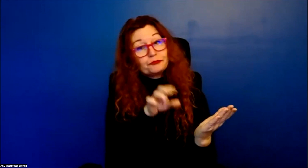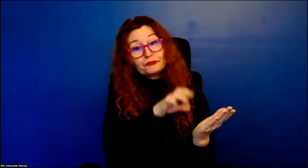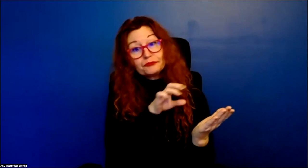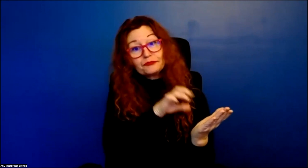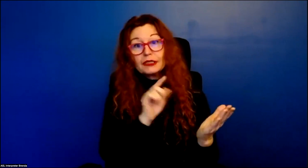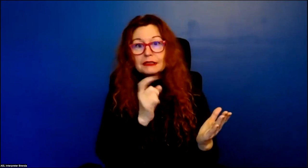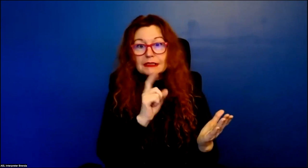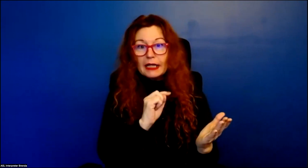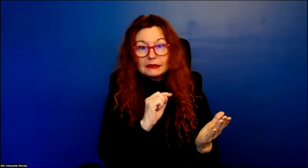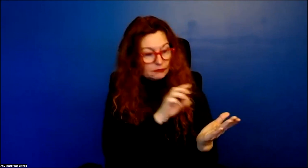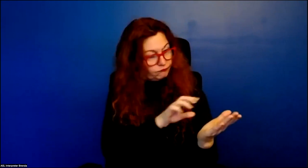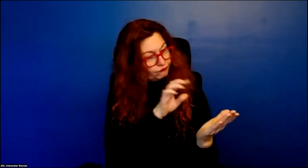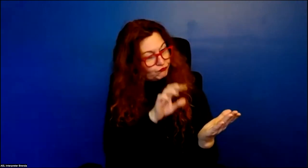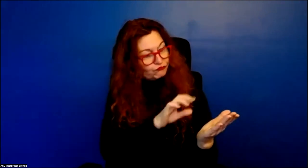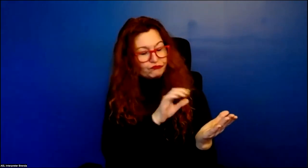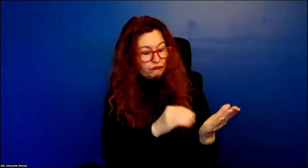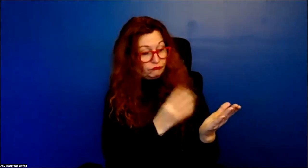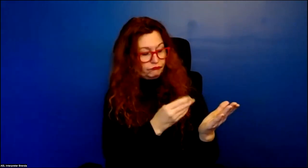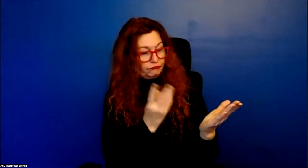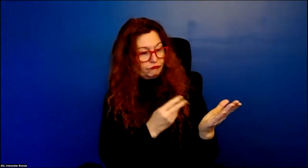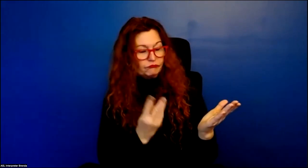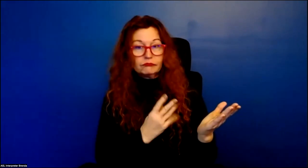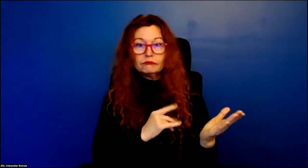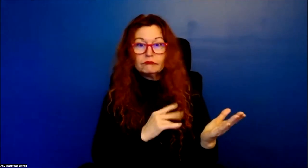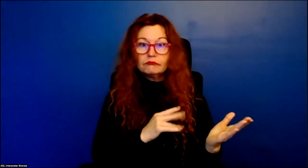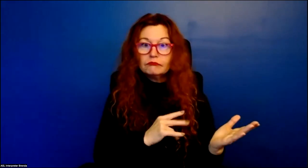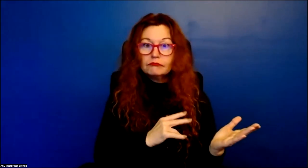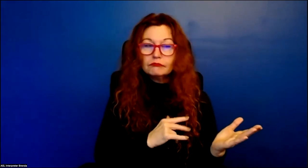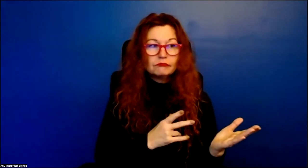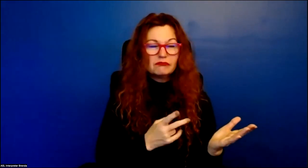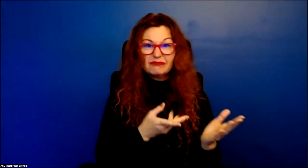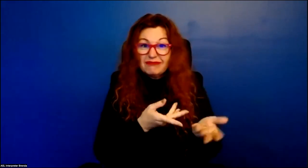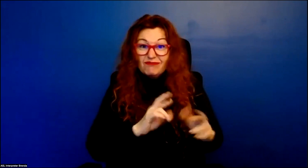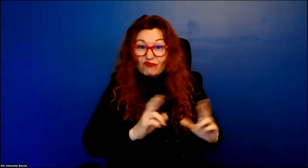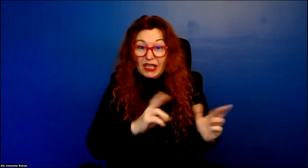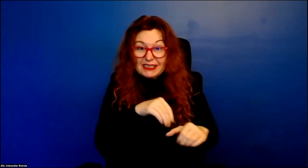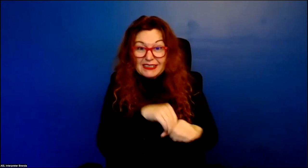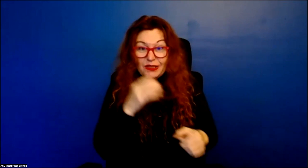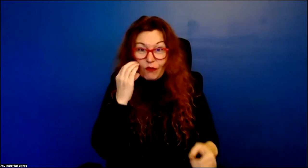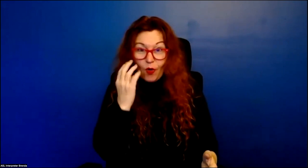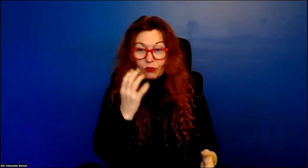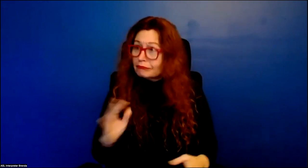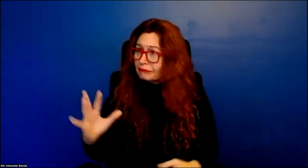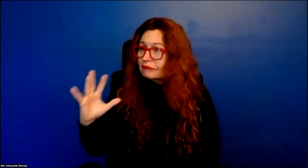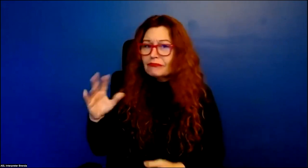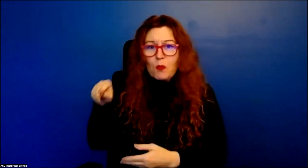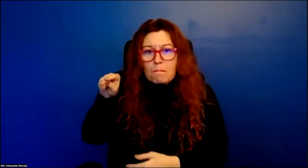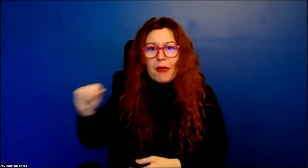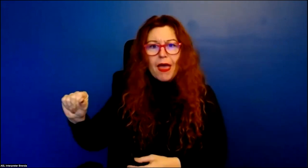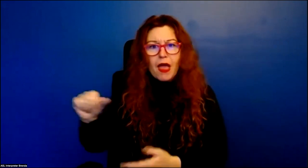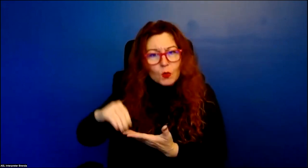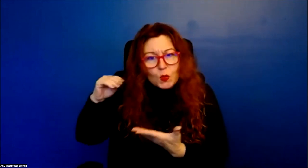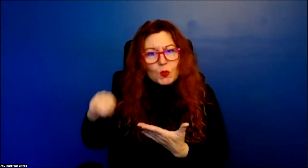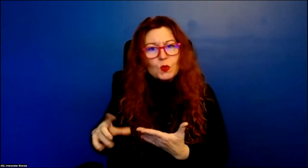would pay $100 for, a decade ago. And in terms of how I like to use it, assistive technology,